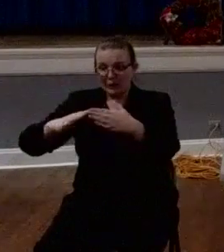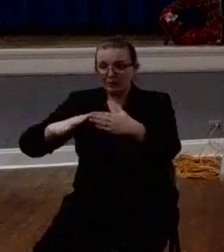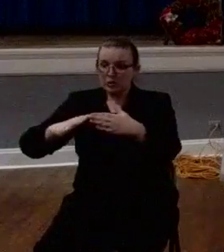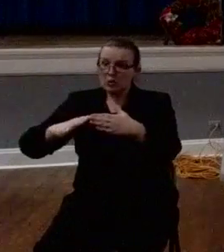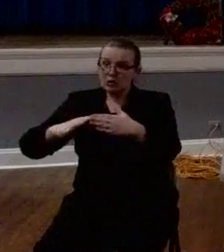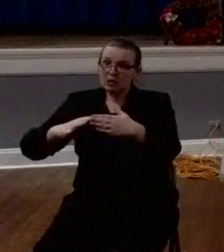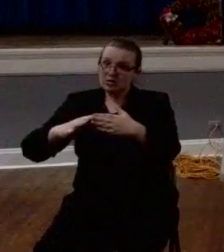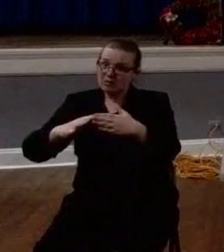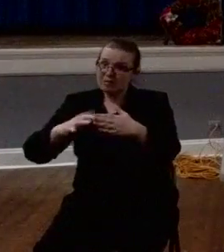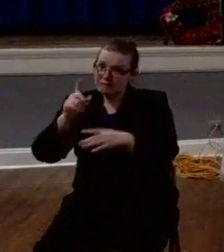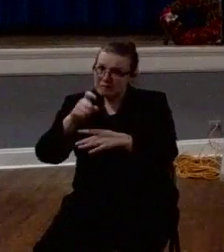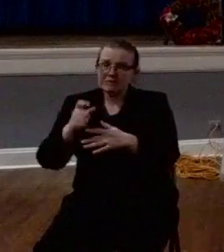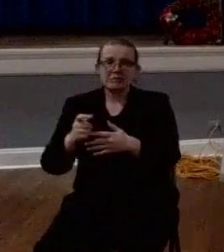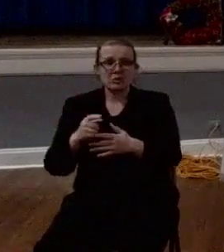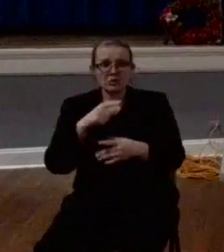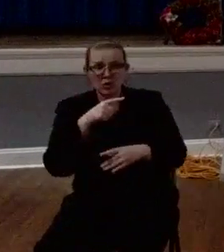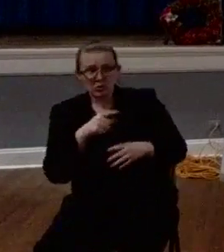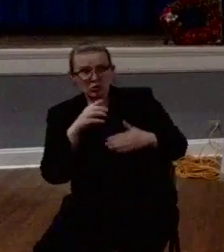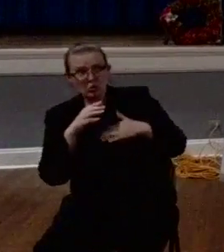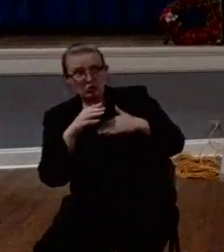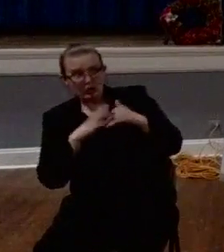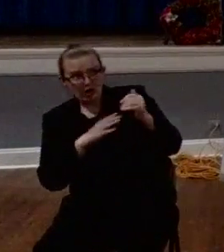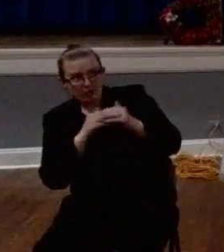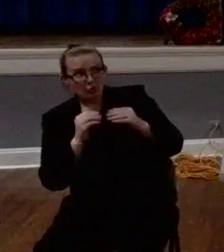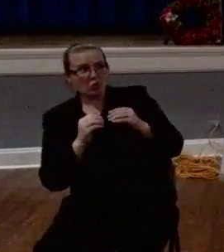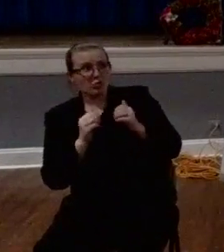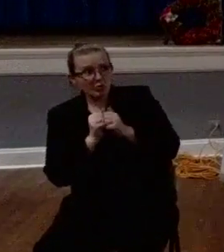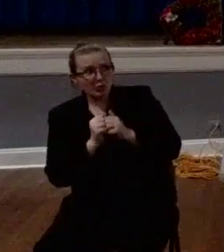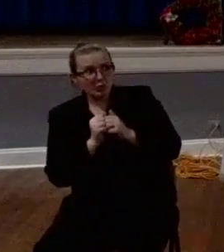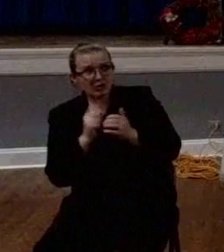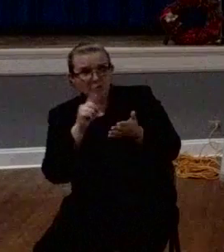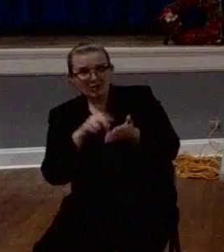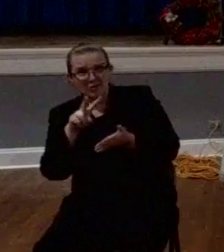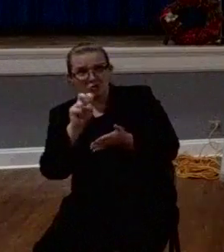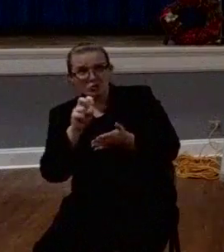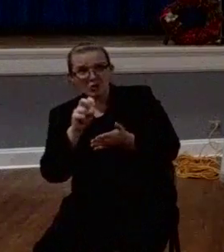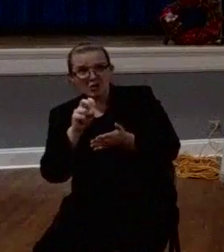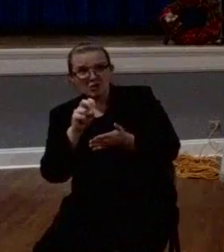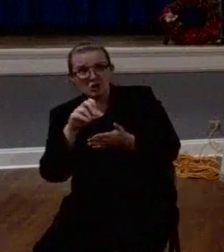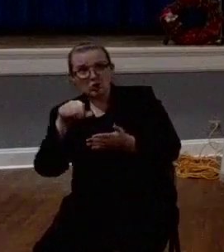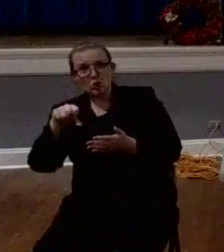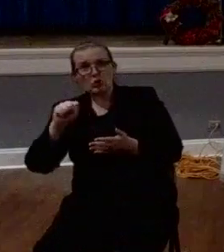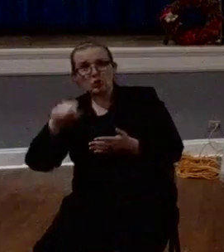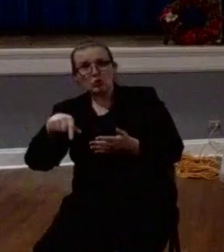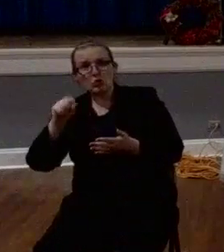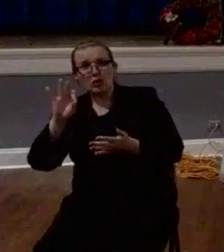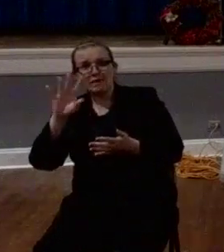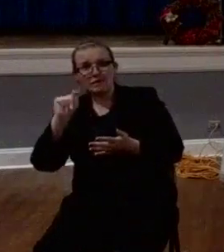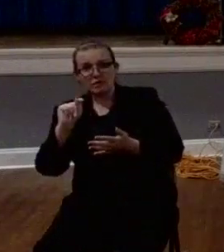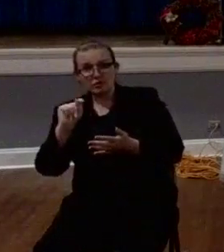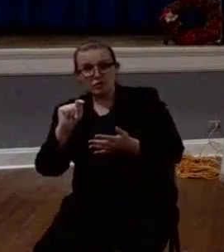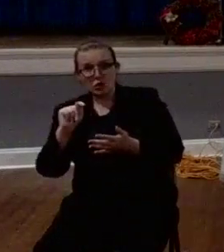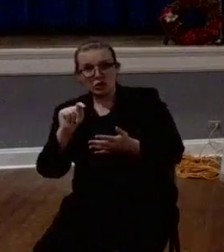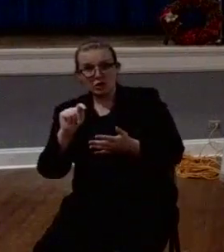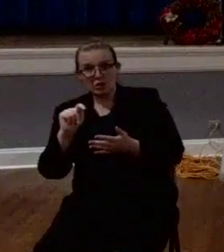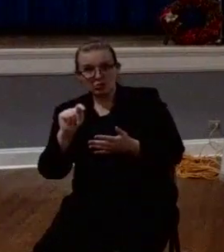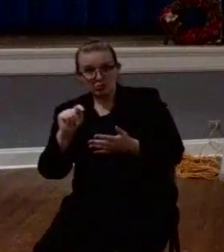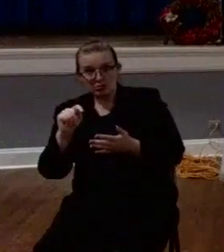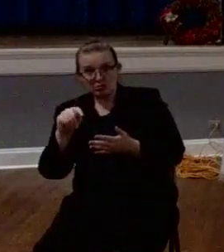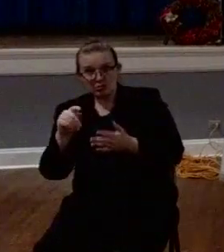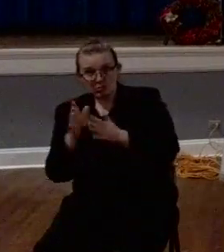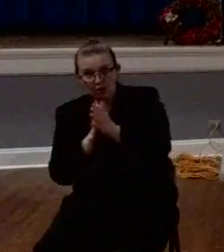deserves. Are you comfortable with a 12,000 square foot park? So right now, the that size of a skate